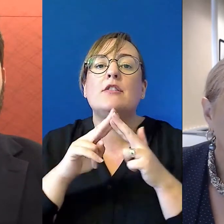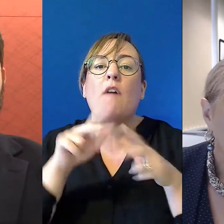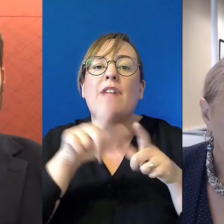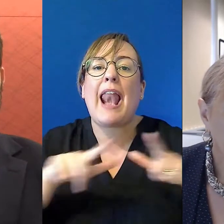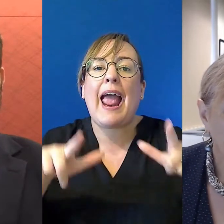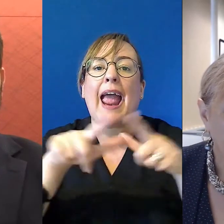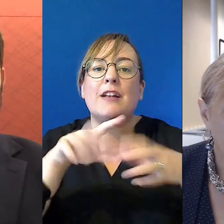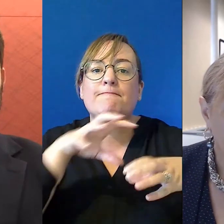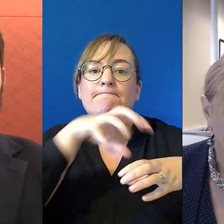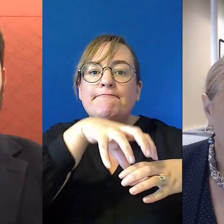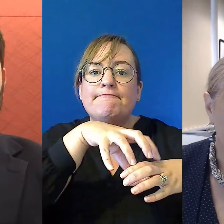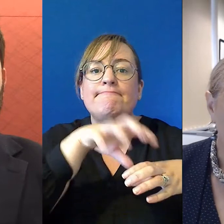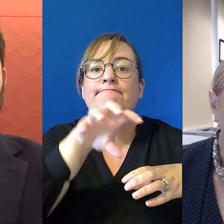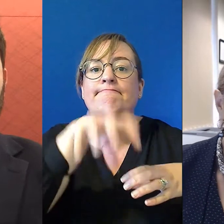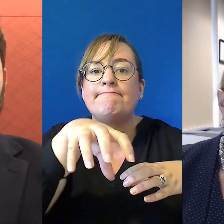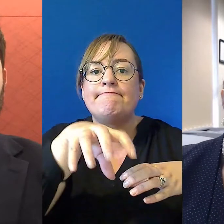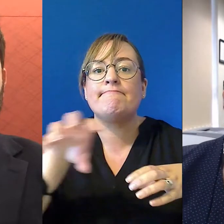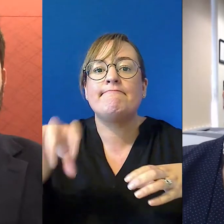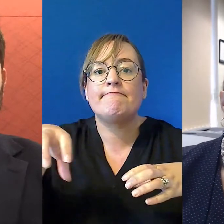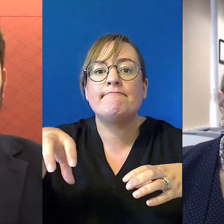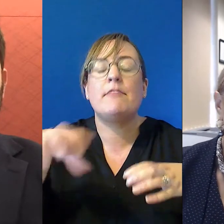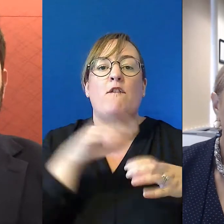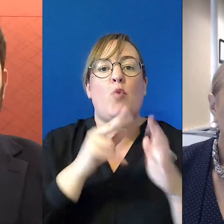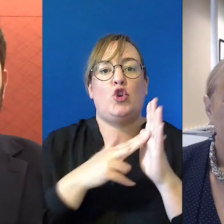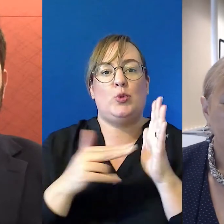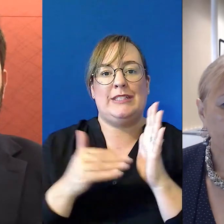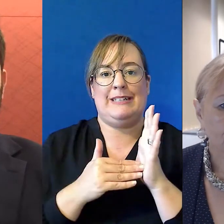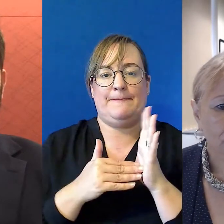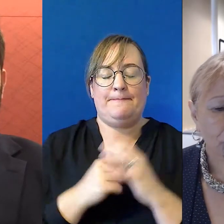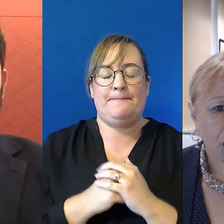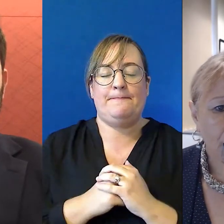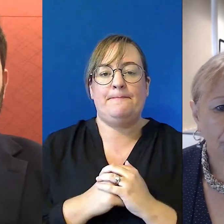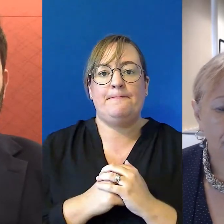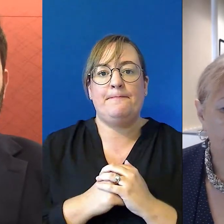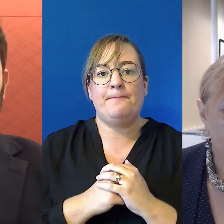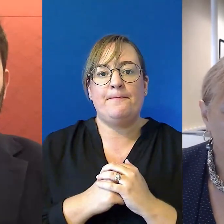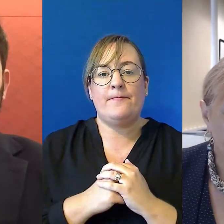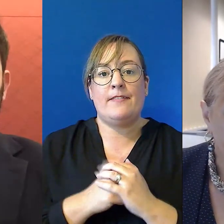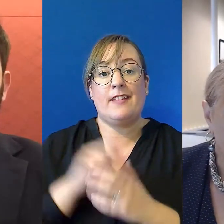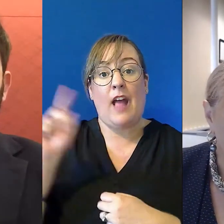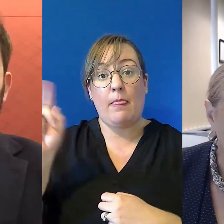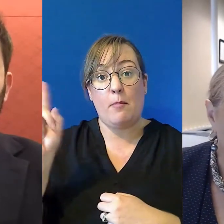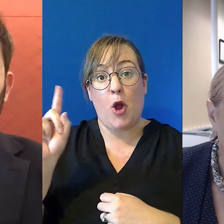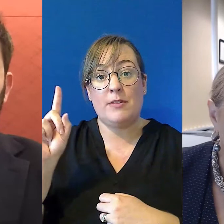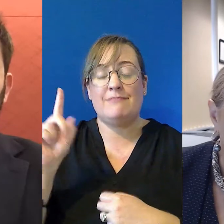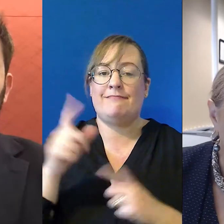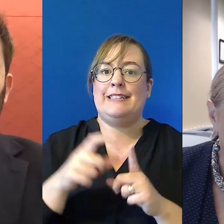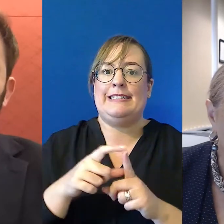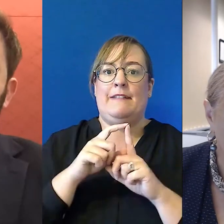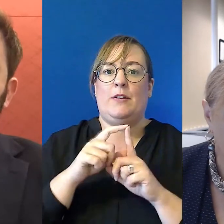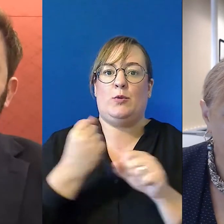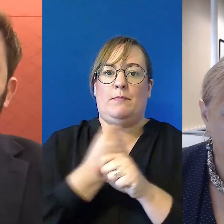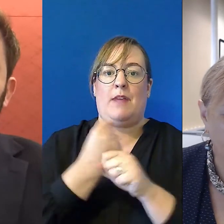by the local government legislation in New Zealand. So at the moment, it's very difficult to create these